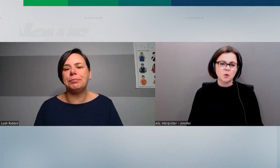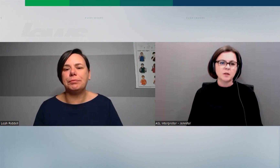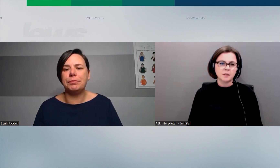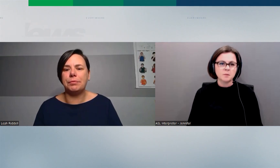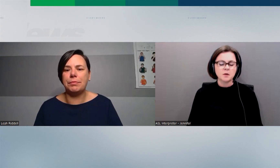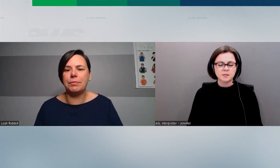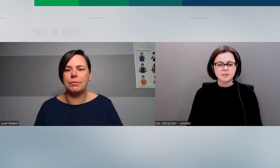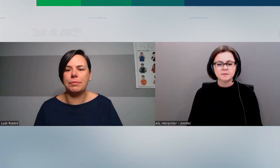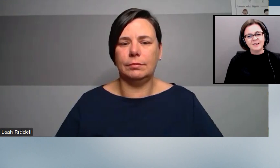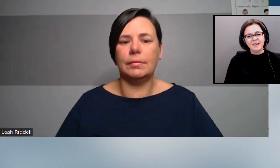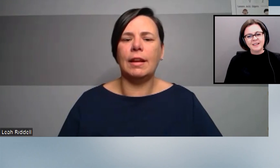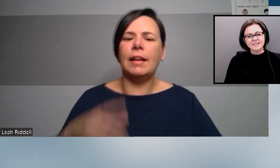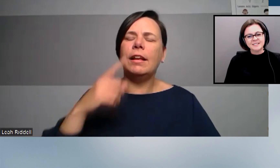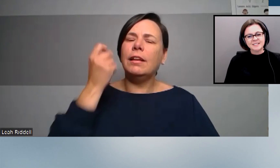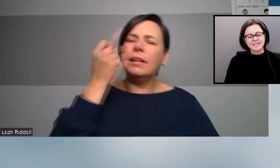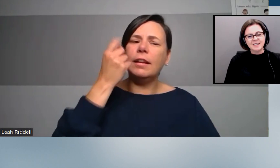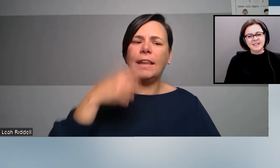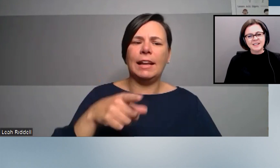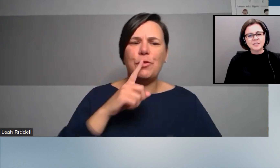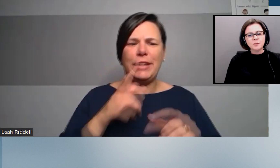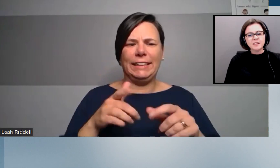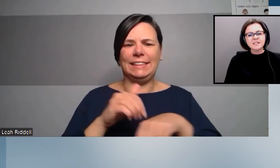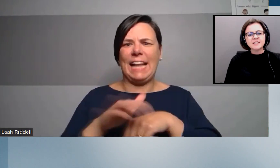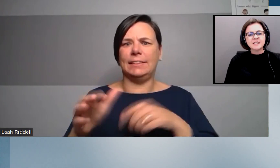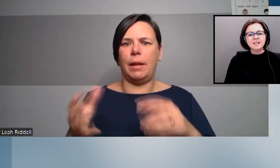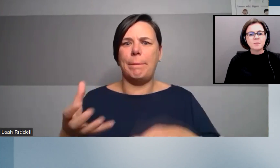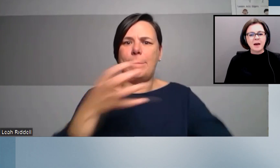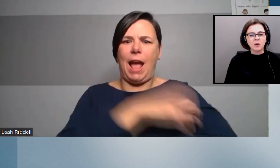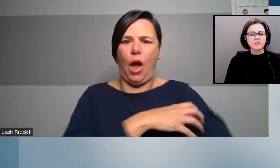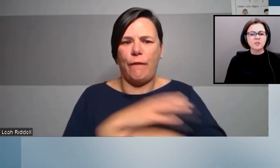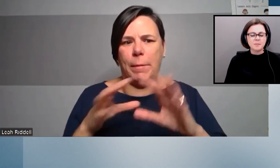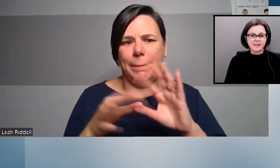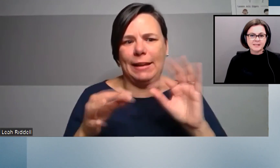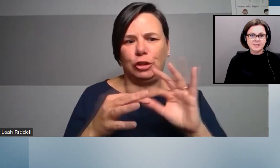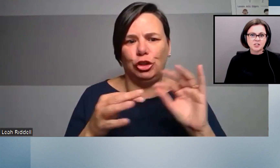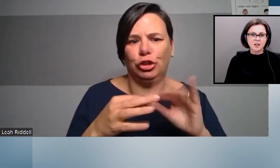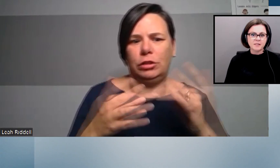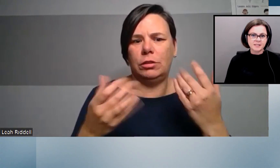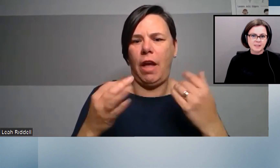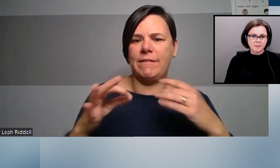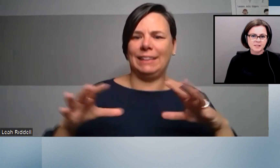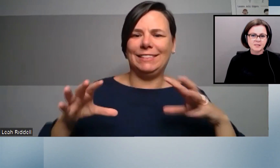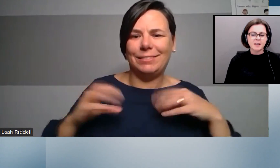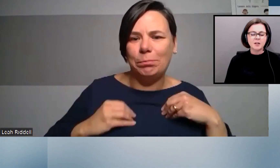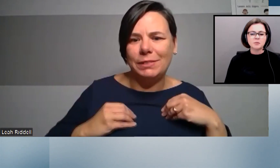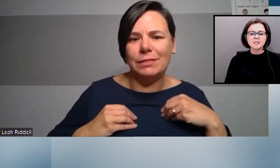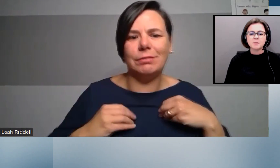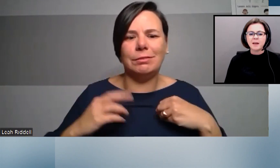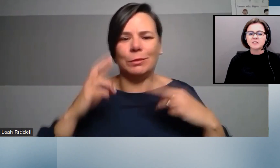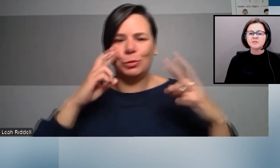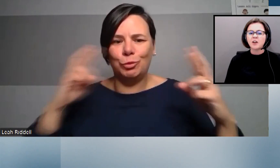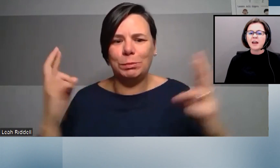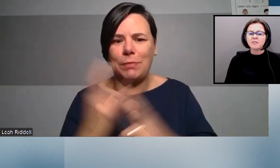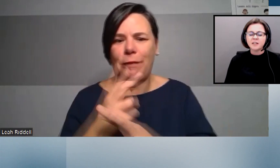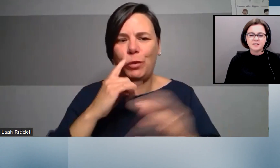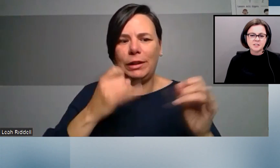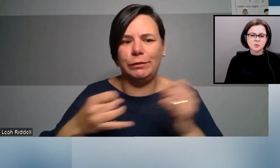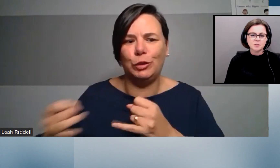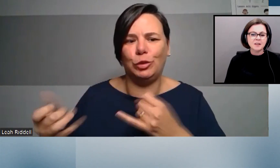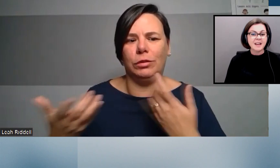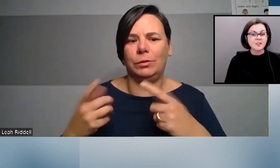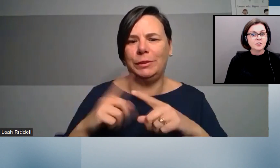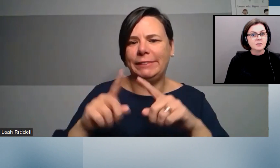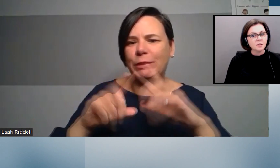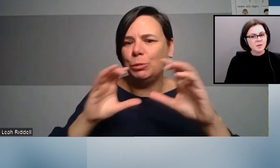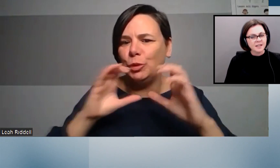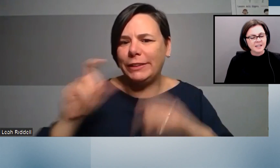as the spoken component. And this really does send a powerful message of acceptance and respect for every